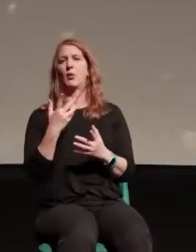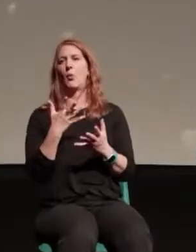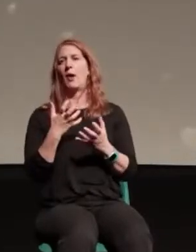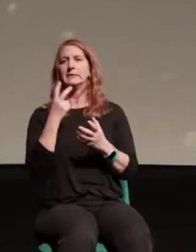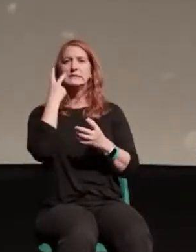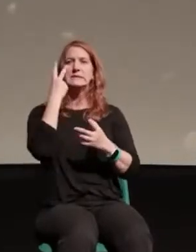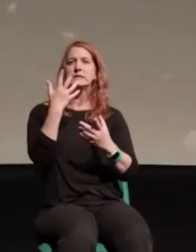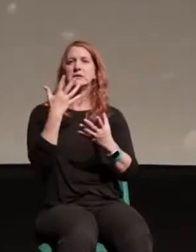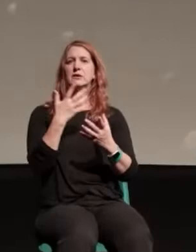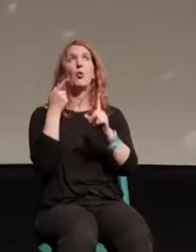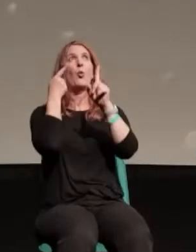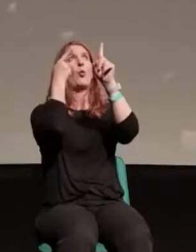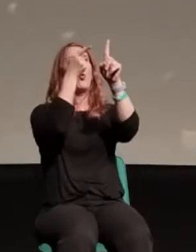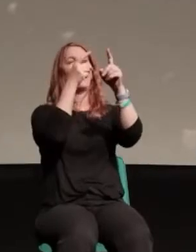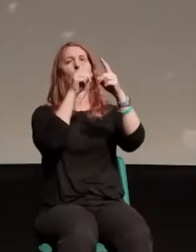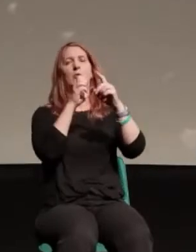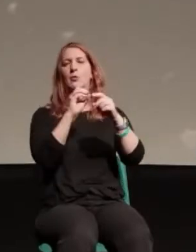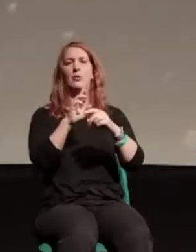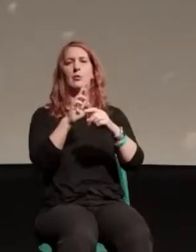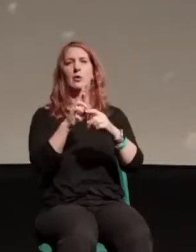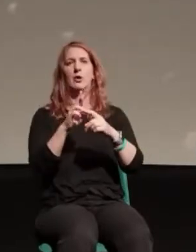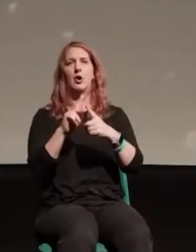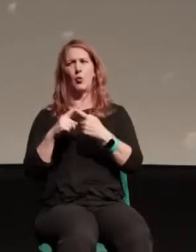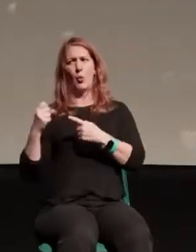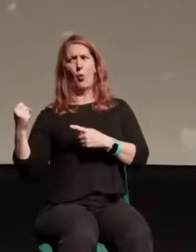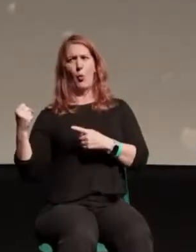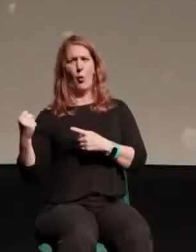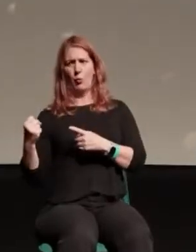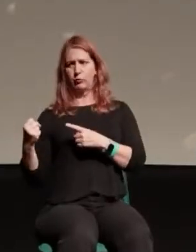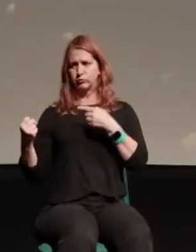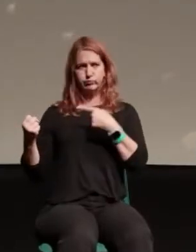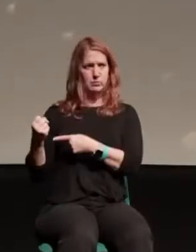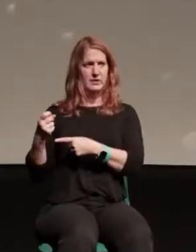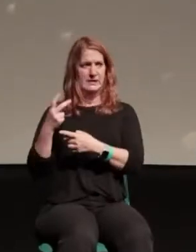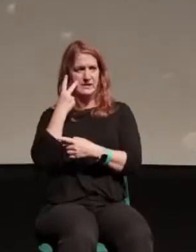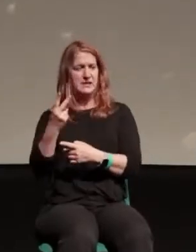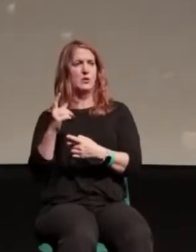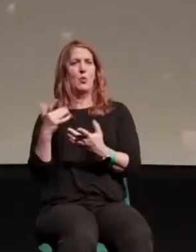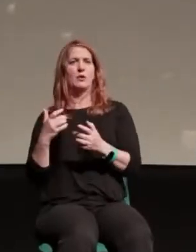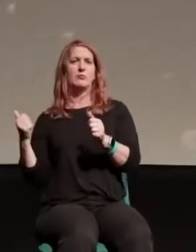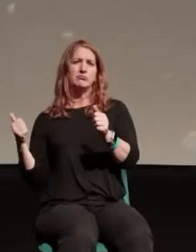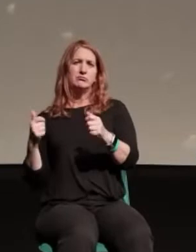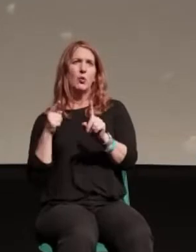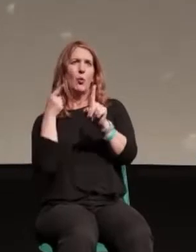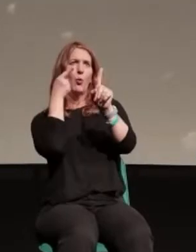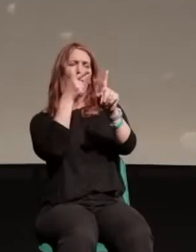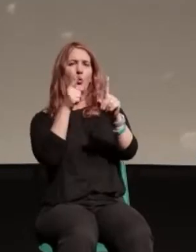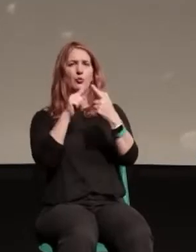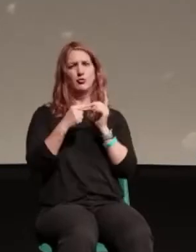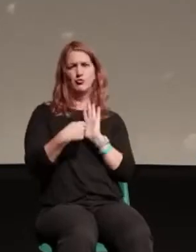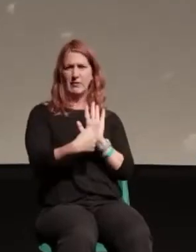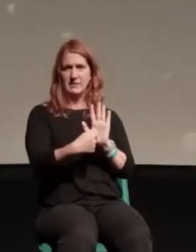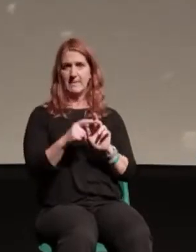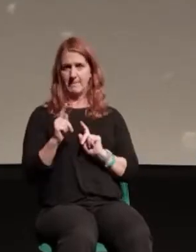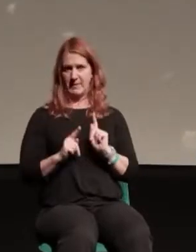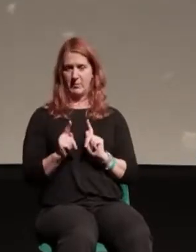it strives to, or it can be held accountable for attempting to strive to representing the